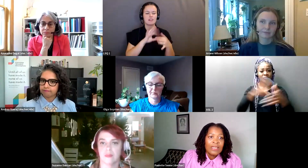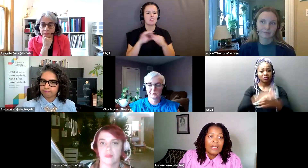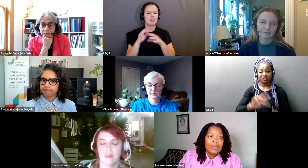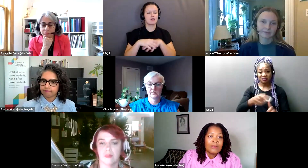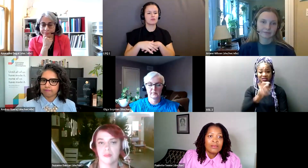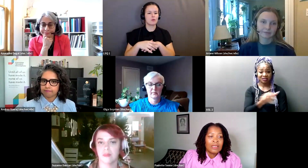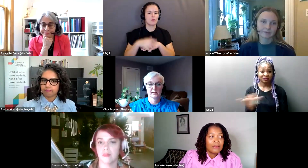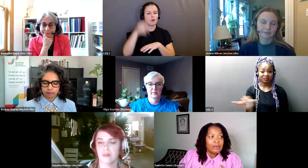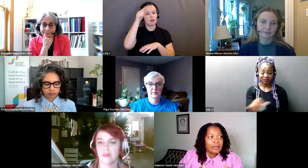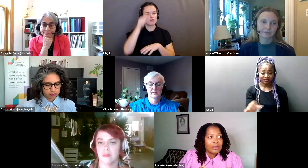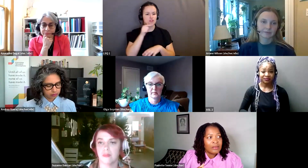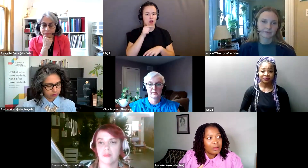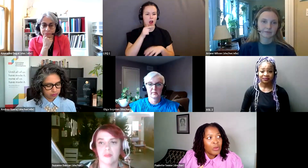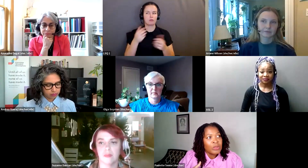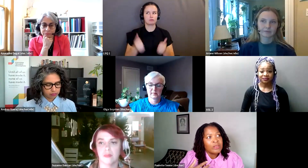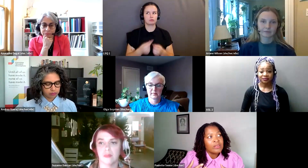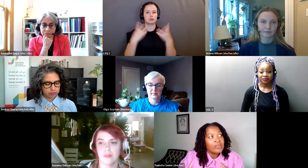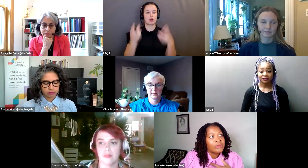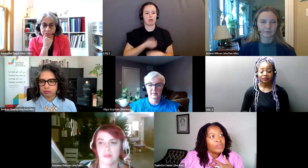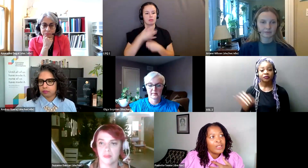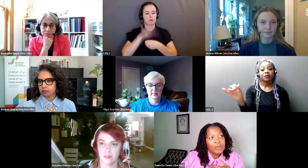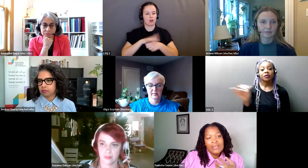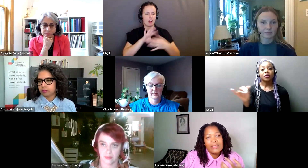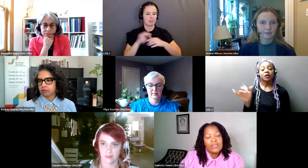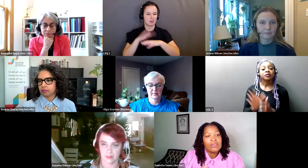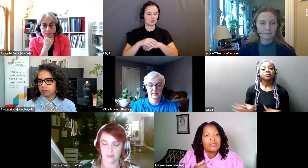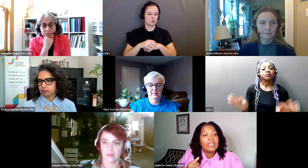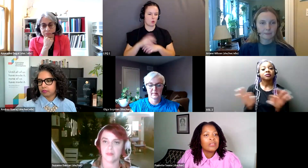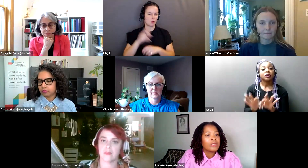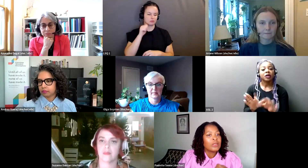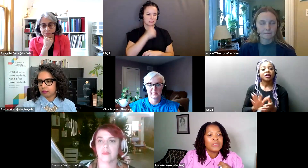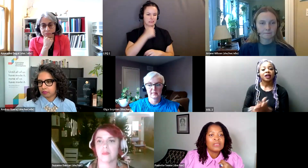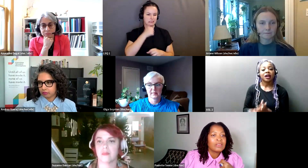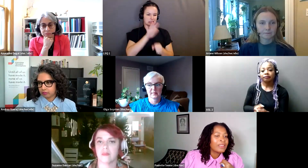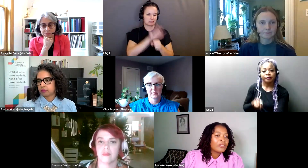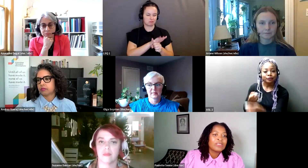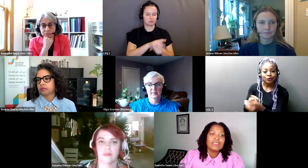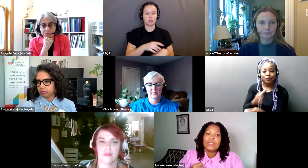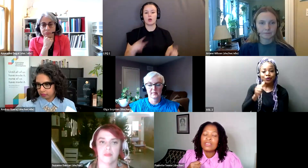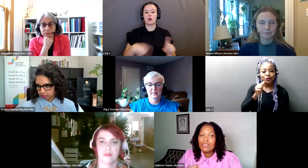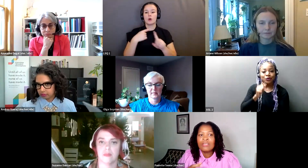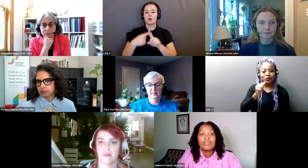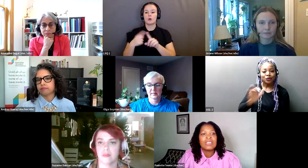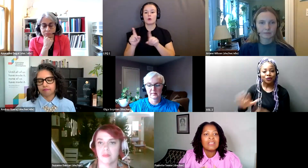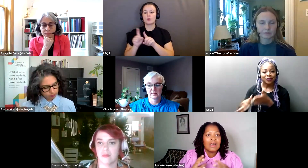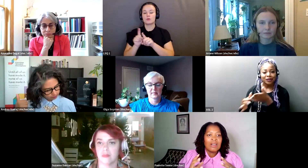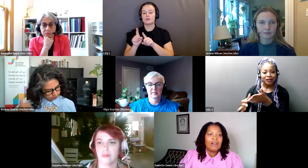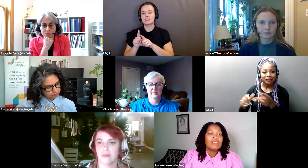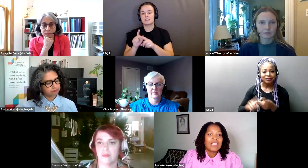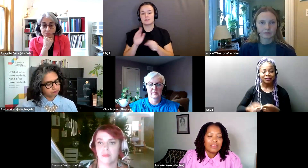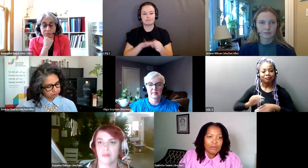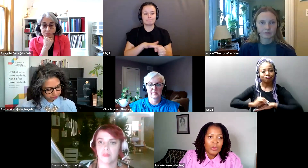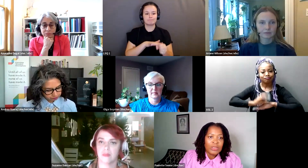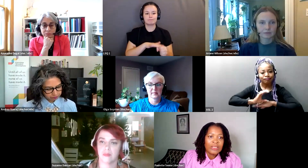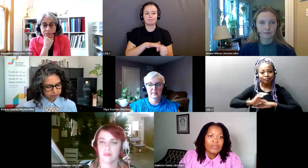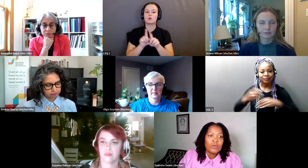well. The importance of building girls' leadership and their self-esteem and their confidence. All